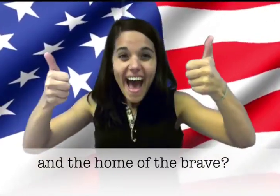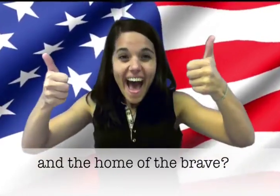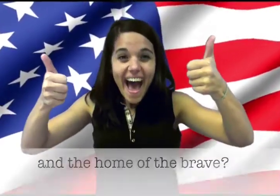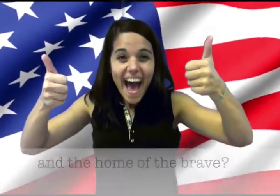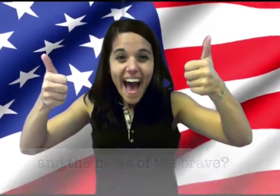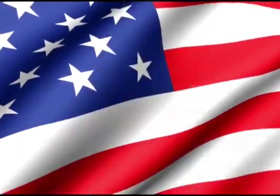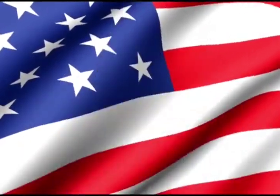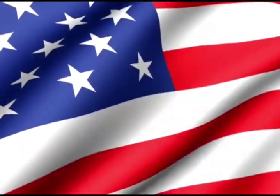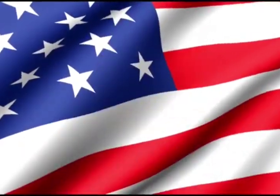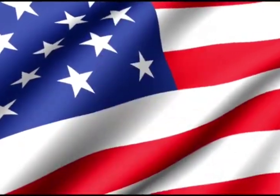last gleaming? O'er ramparts